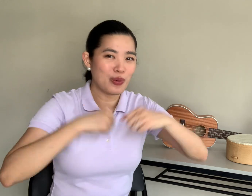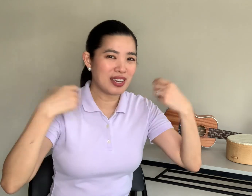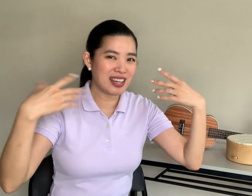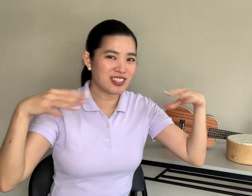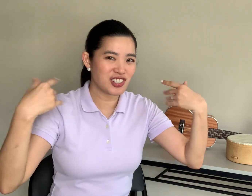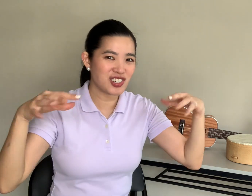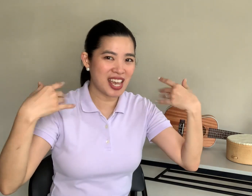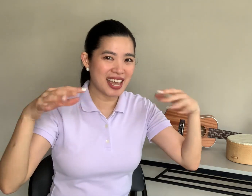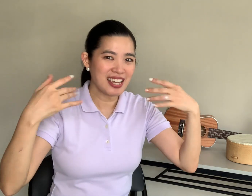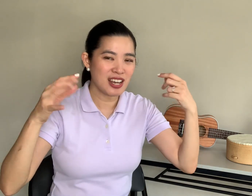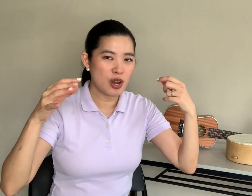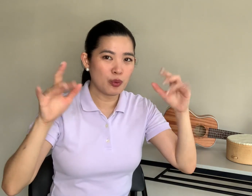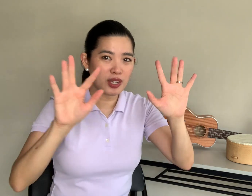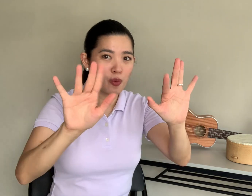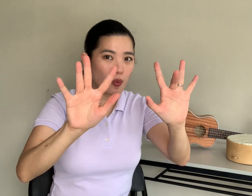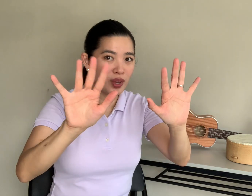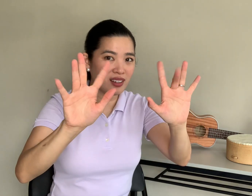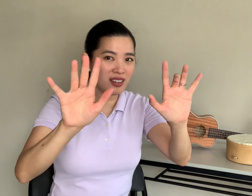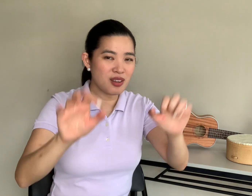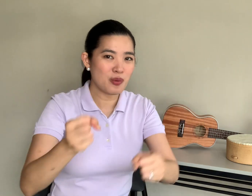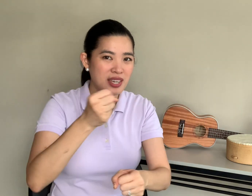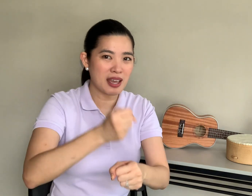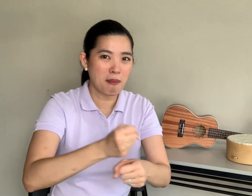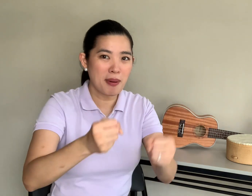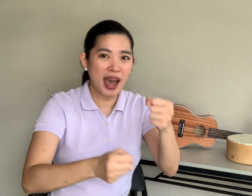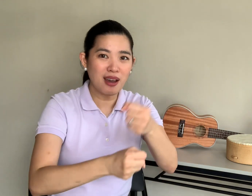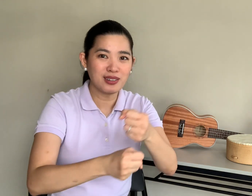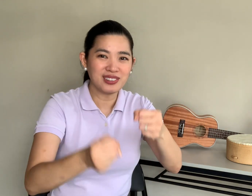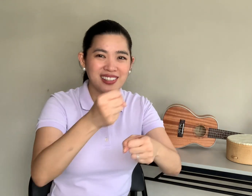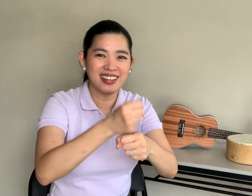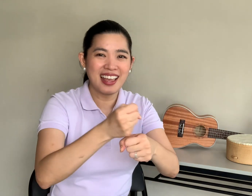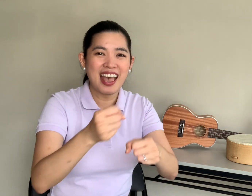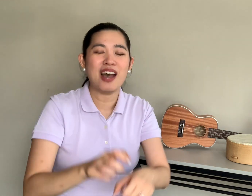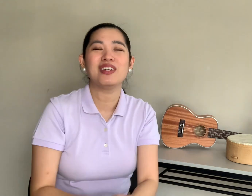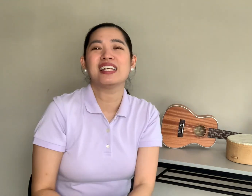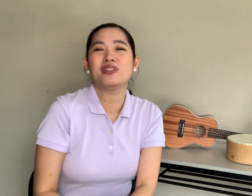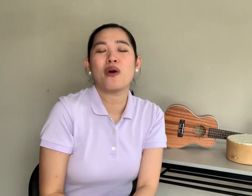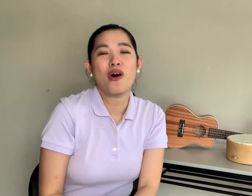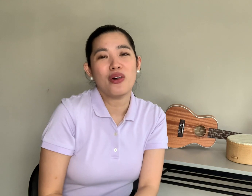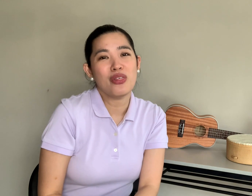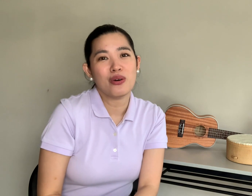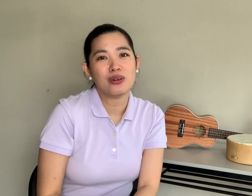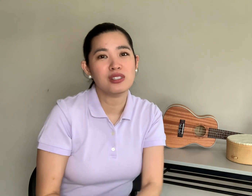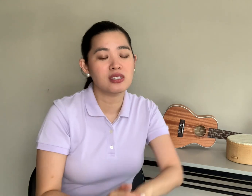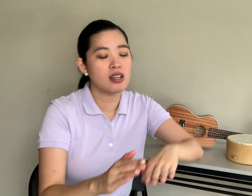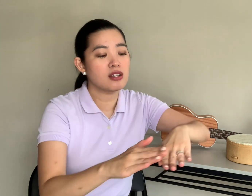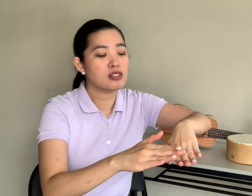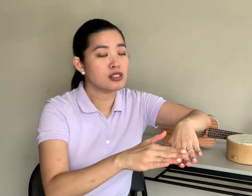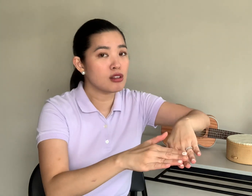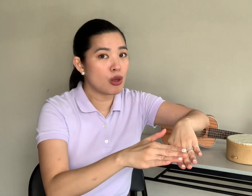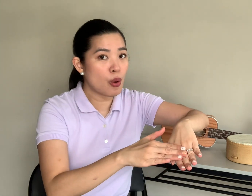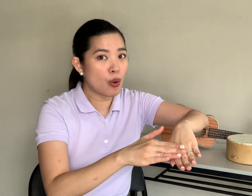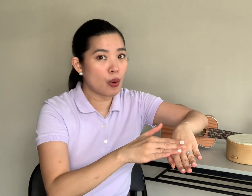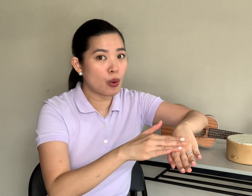we can shake, we can wiggle, we can pound. And we can do all those slowly,